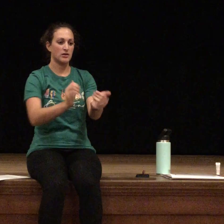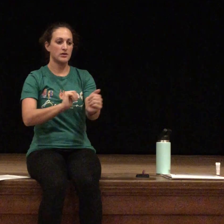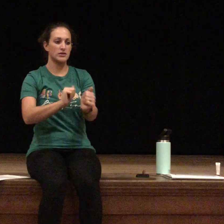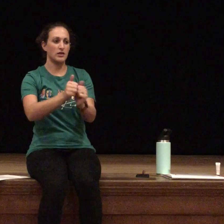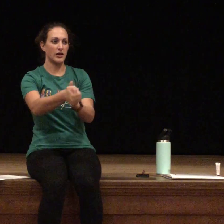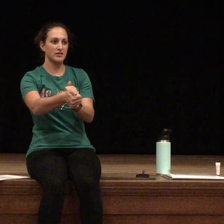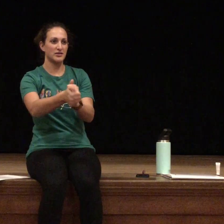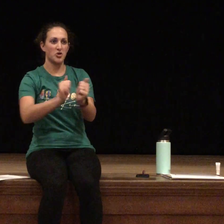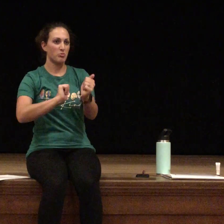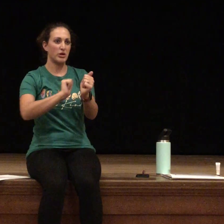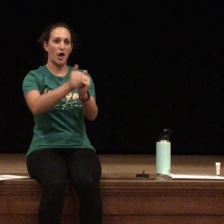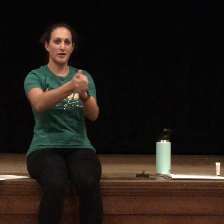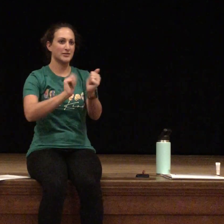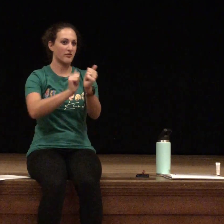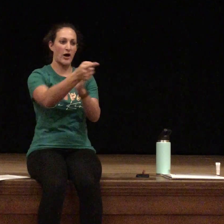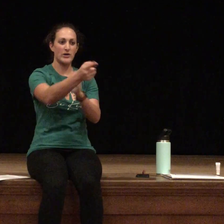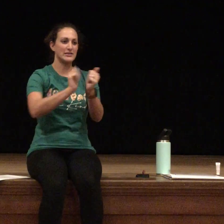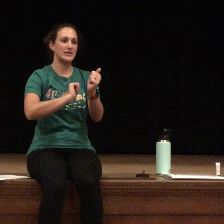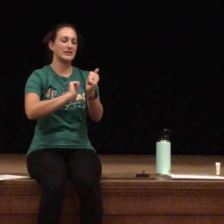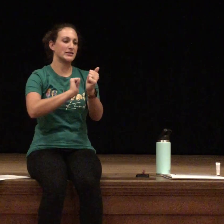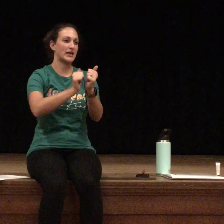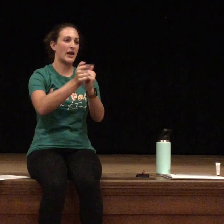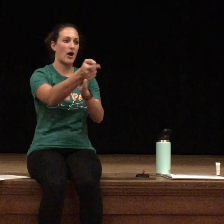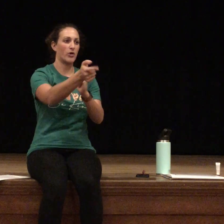to this, because of how easy it is to say, how are you?